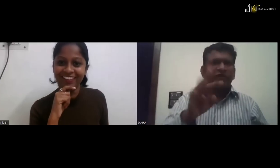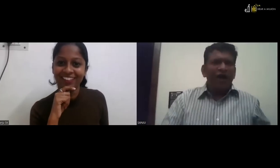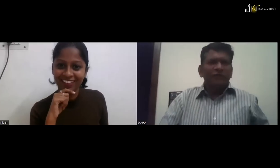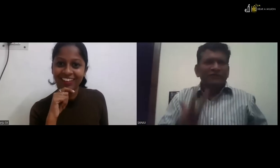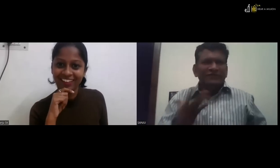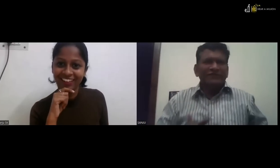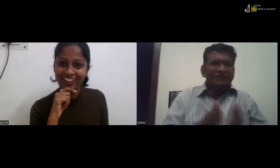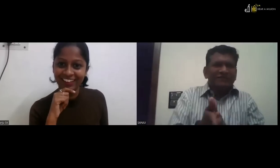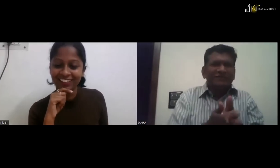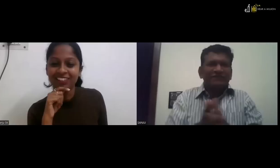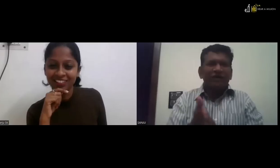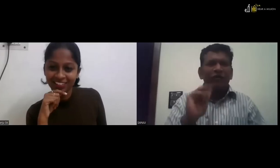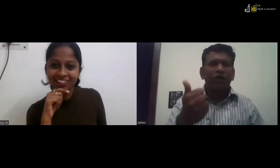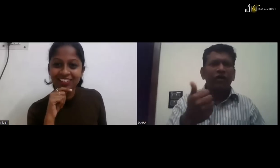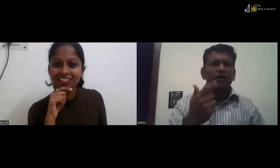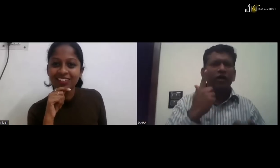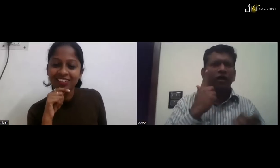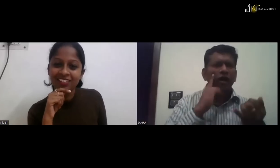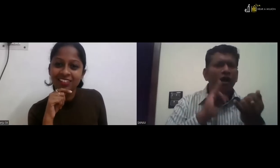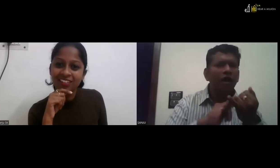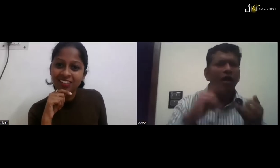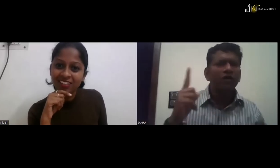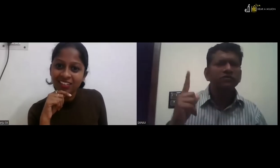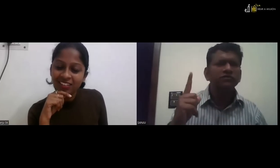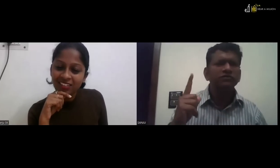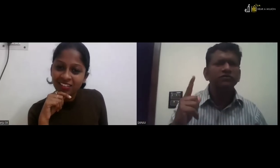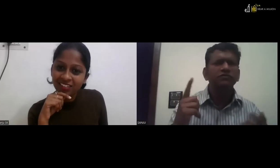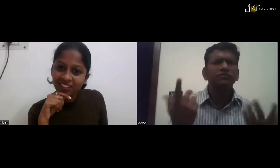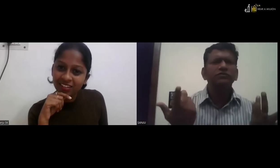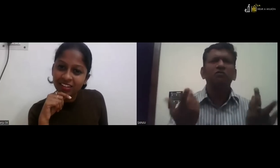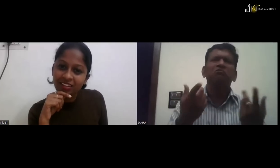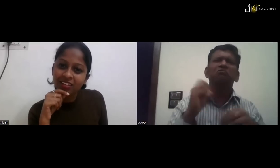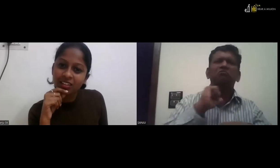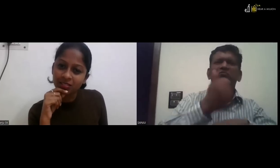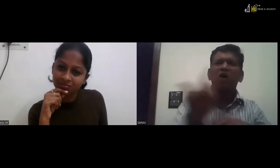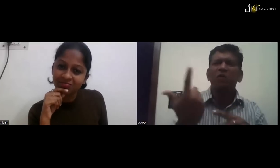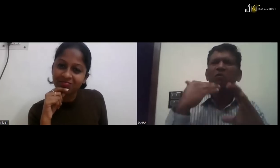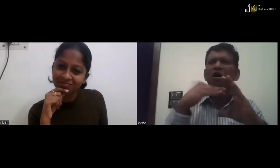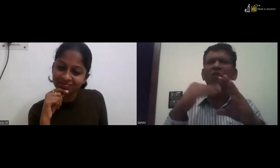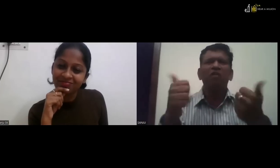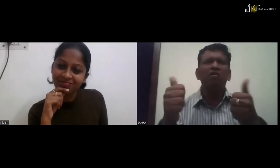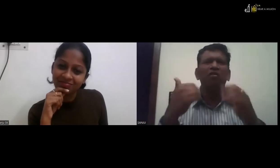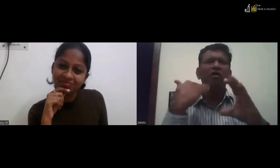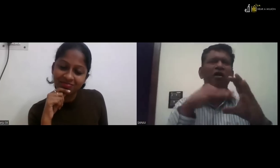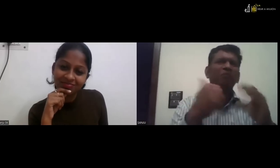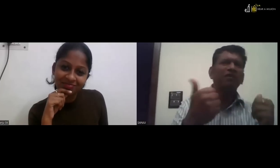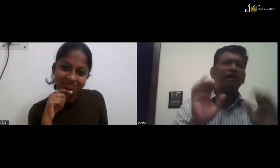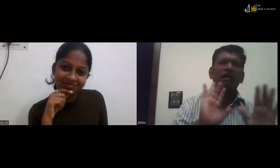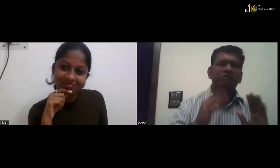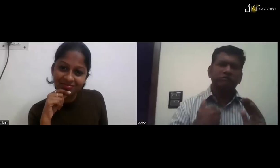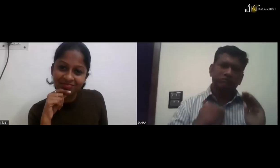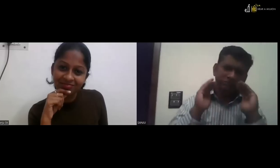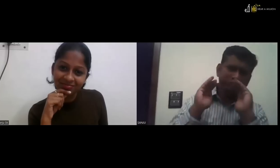couldn't, if you couldn't get access to fill up that, so we can give it. But what